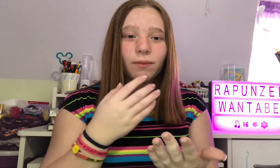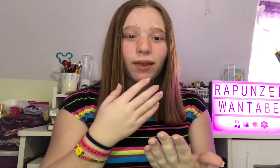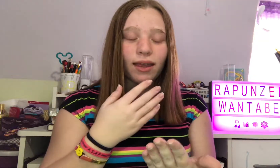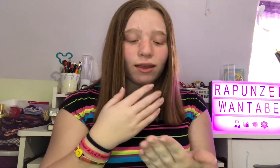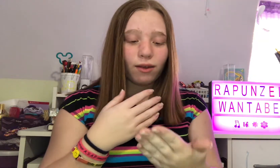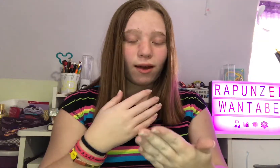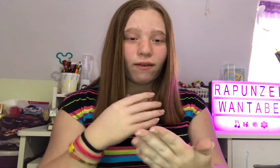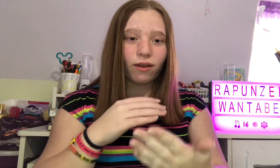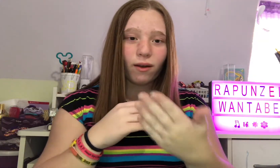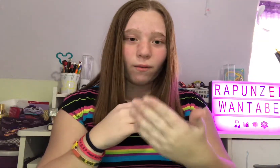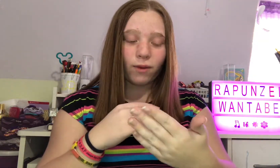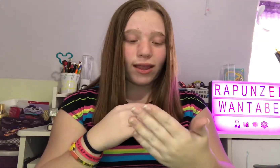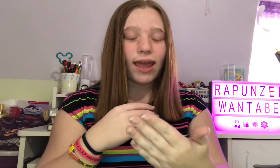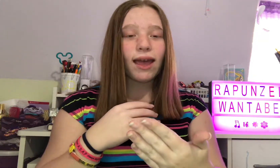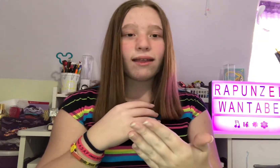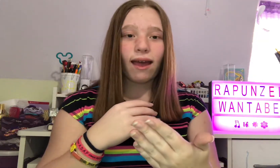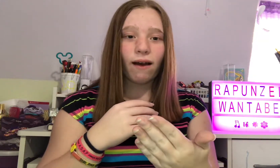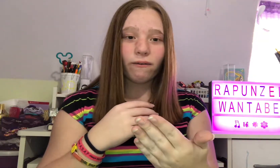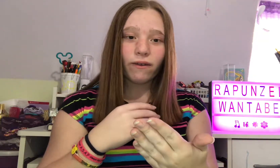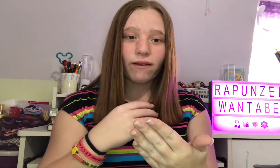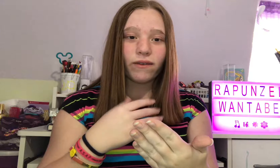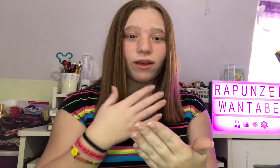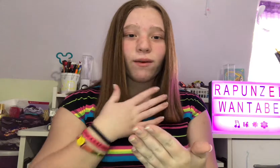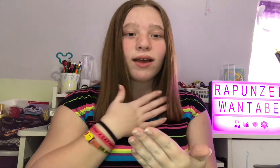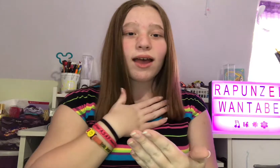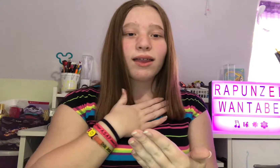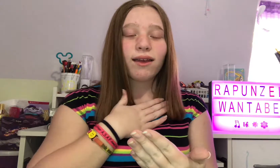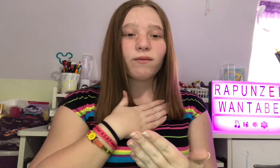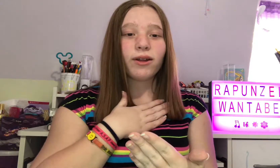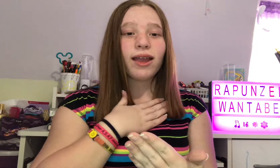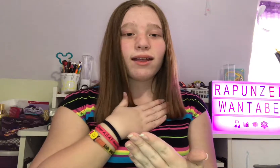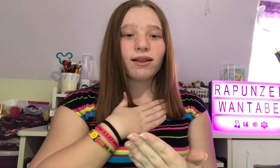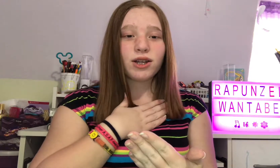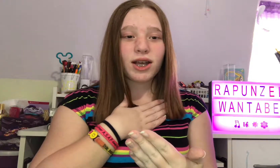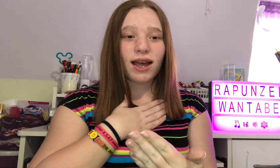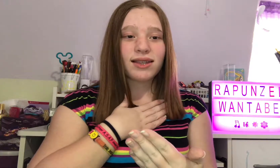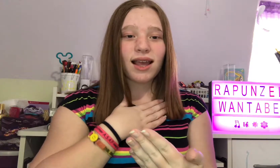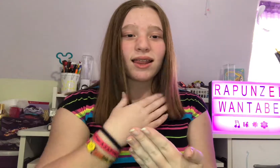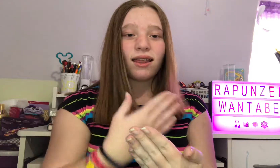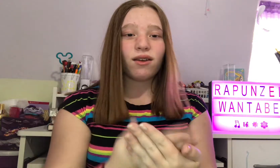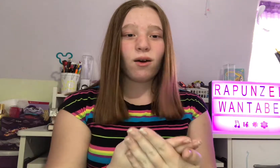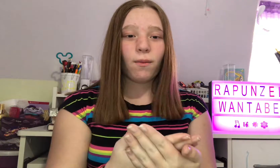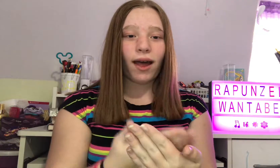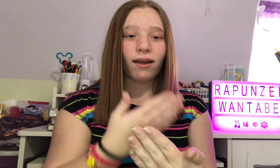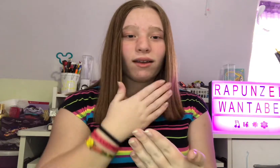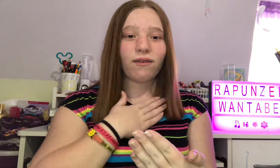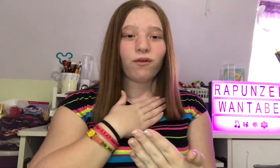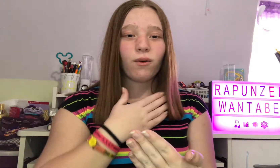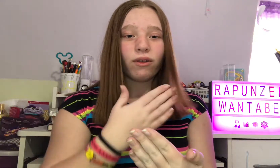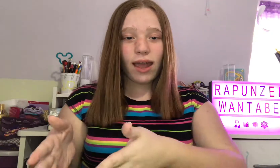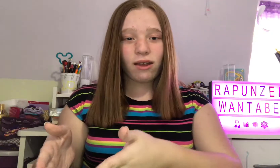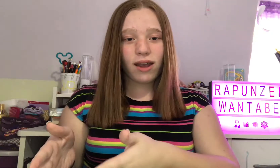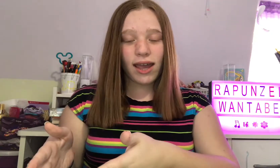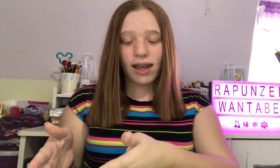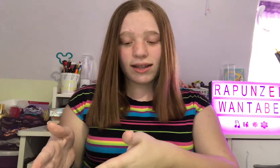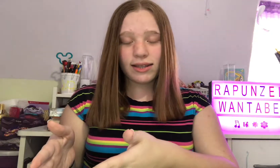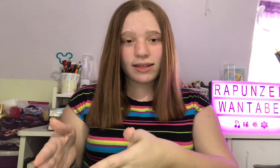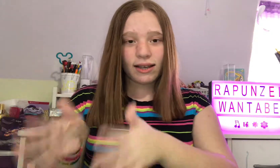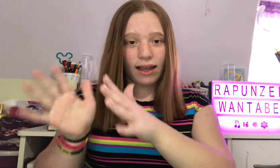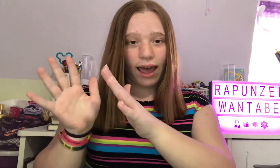be, you have your one hand out in front of you, and you have one hand on your chest, and then you go back and forth. Take your hands